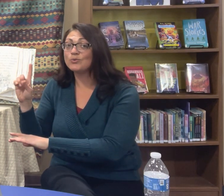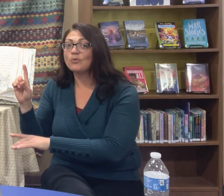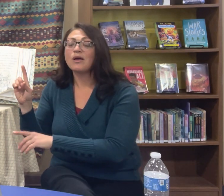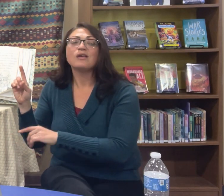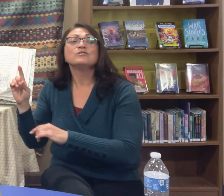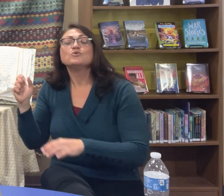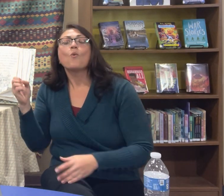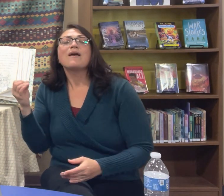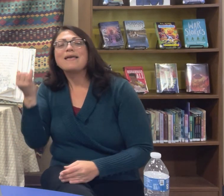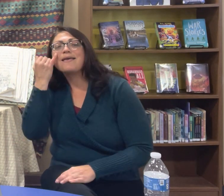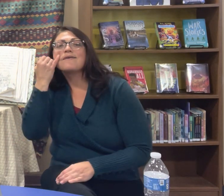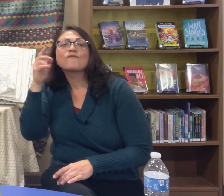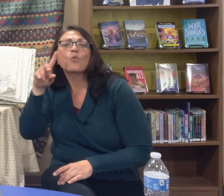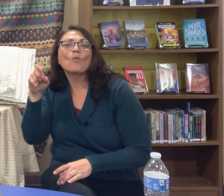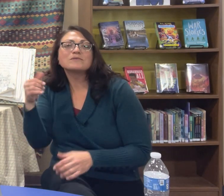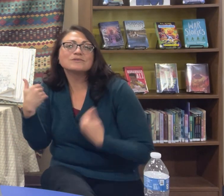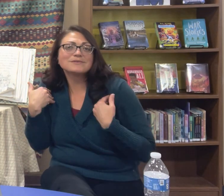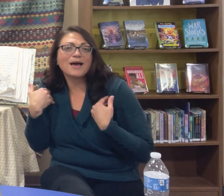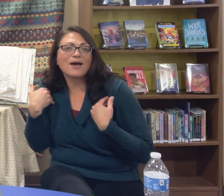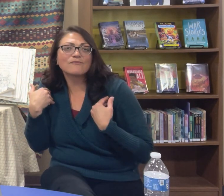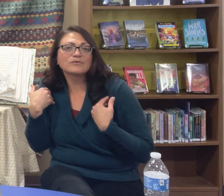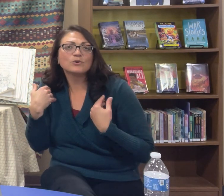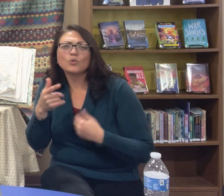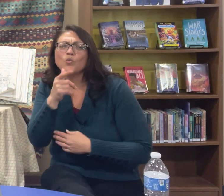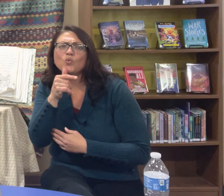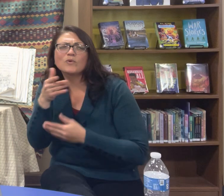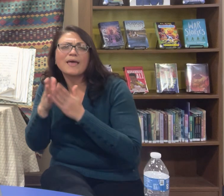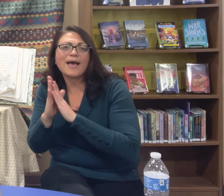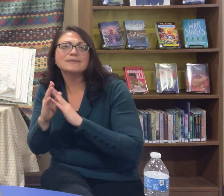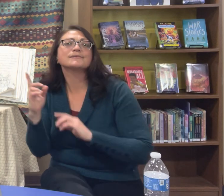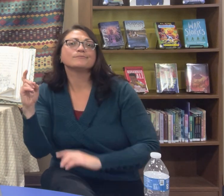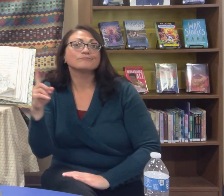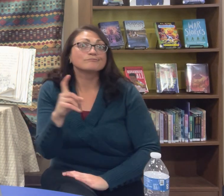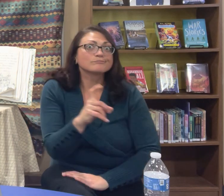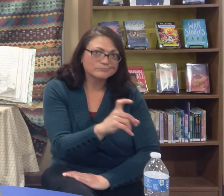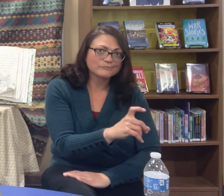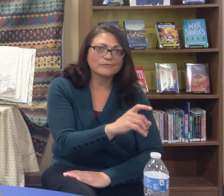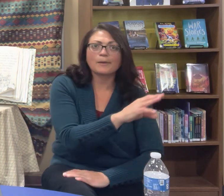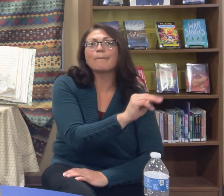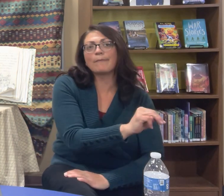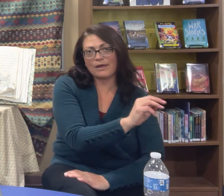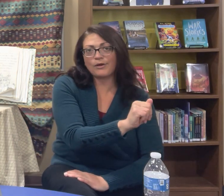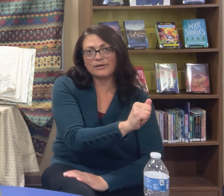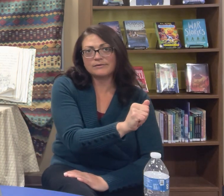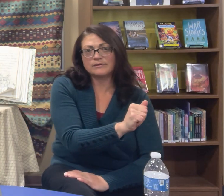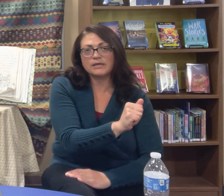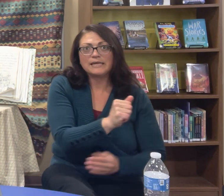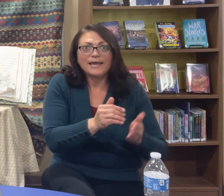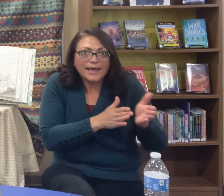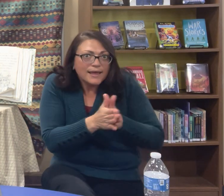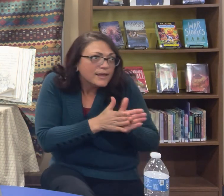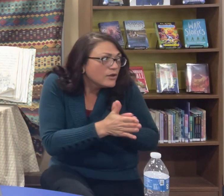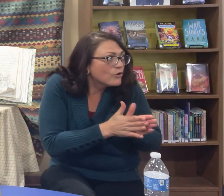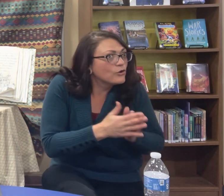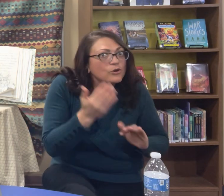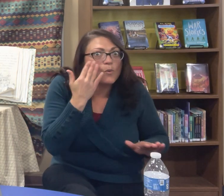Mary. Eager to learn more, they followed her over the cliffs, even if it terrified